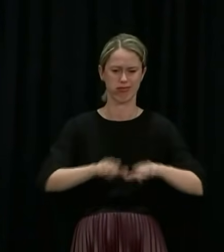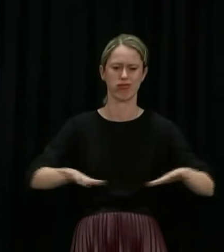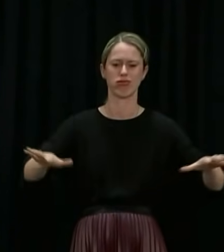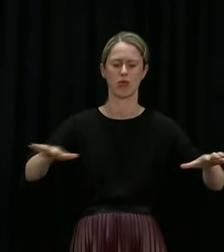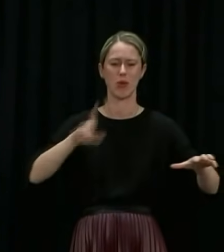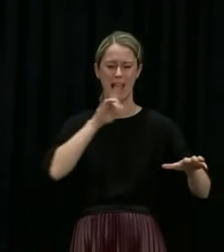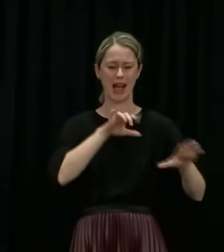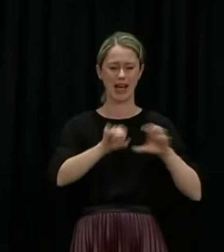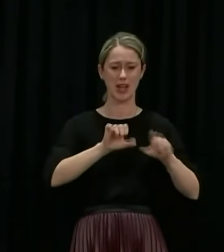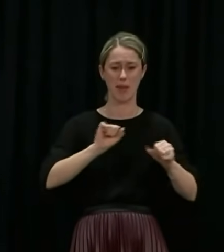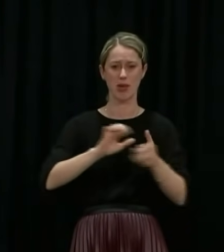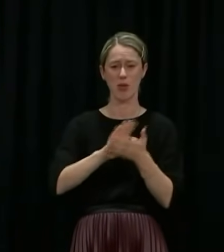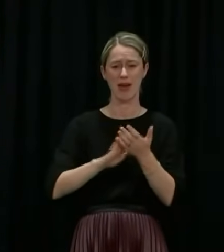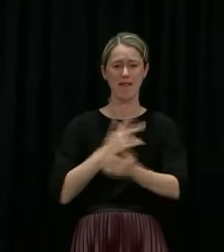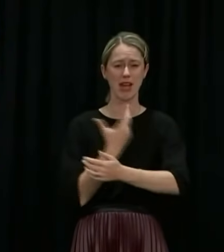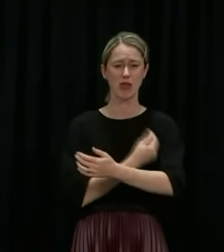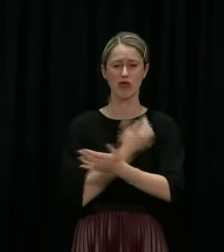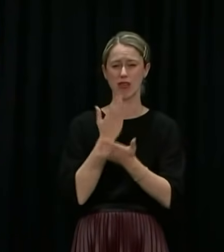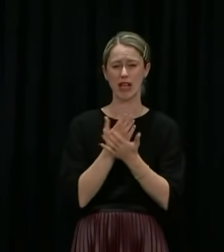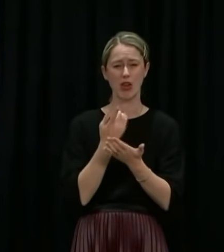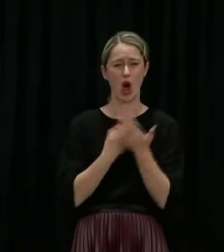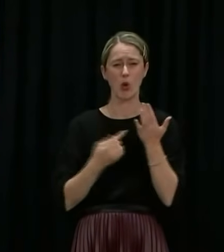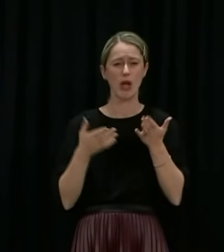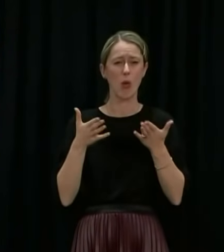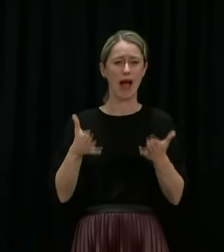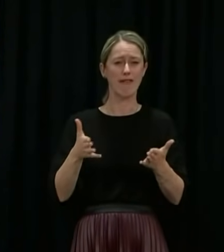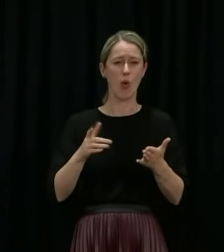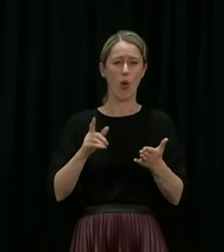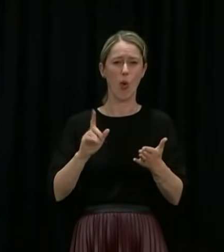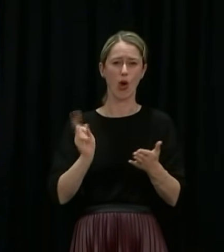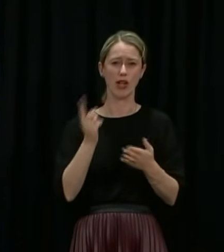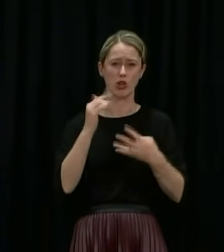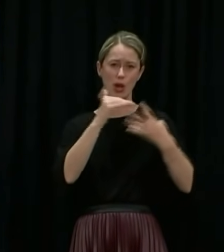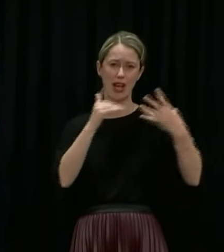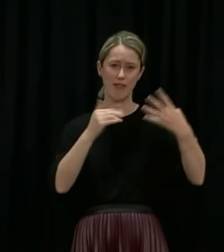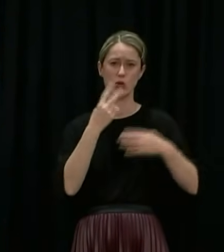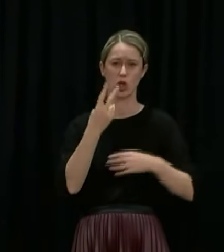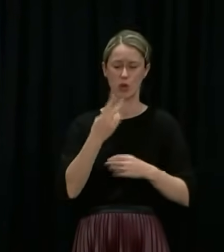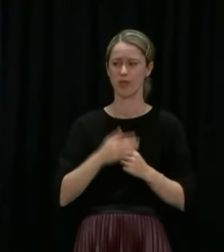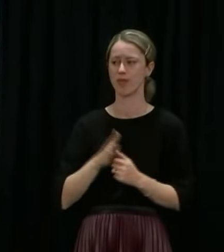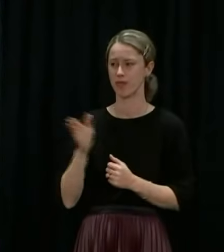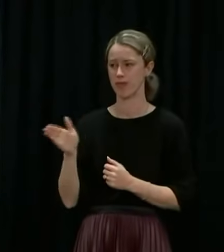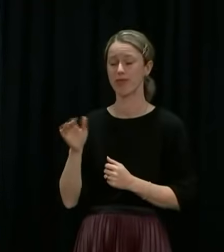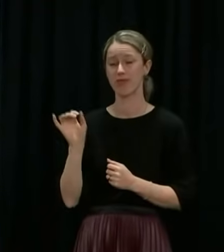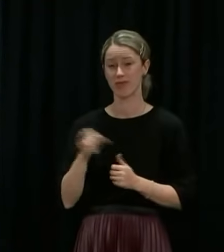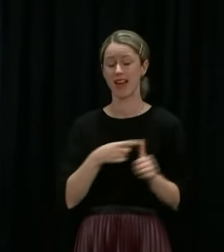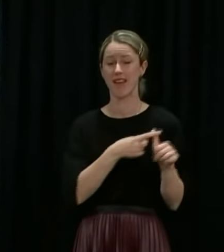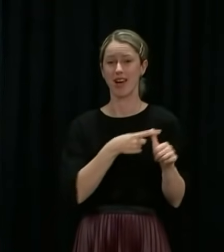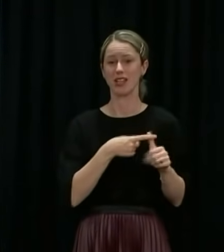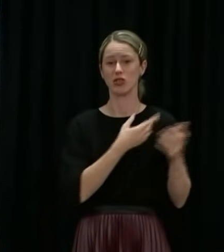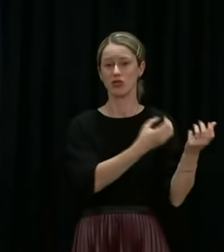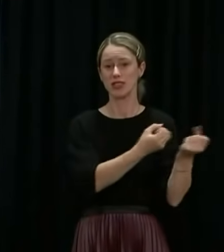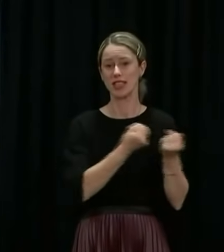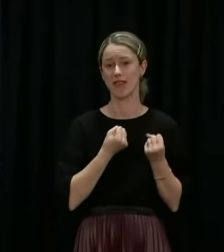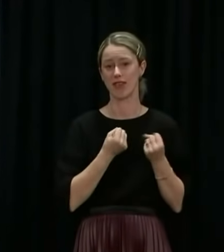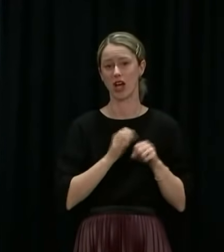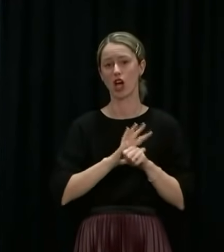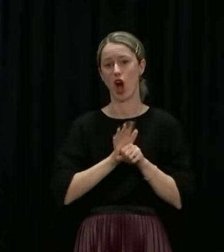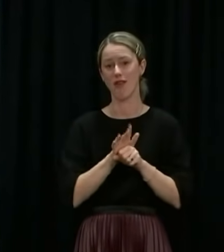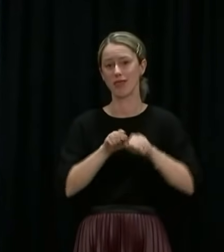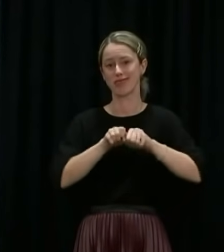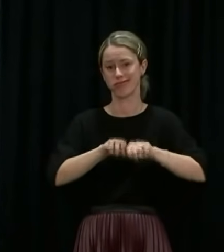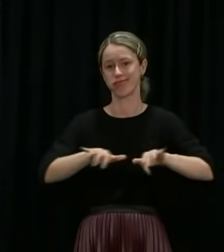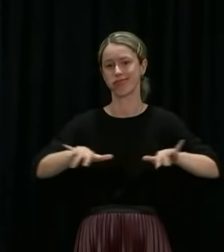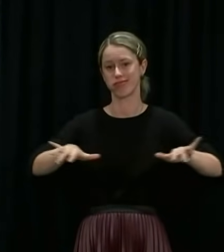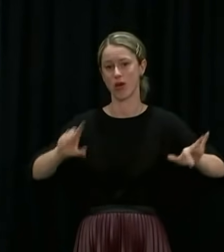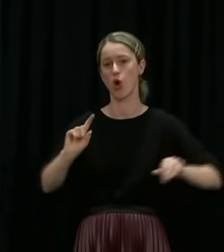is vaccination now really the only way of Auckland seeing level 2? I think it would be fair to say the advice we are getting is that COVID-19 is spreading